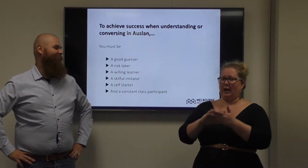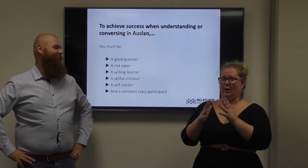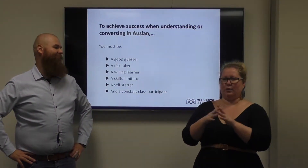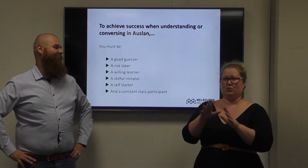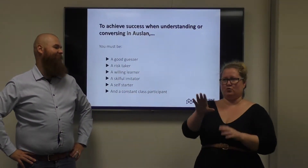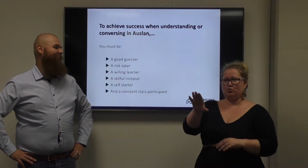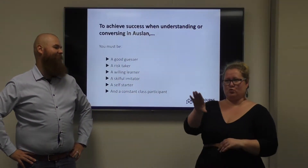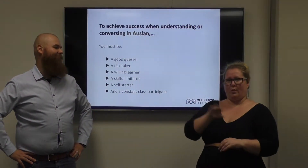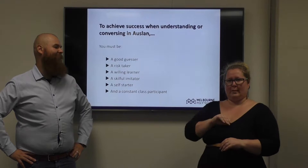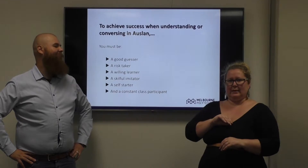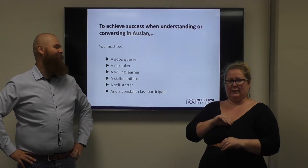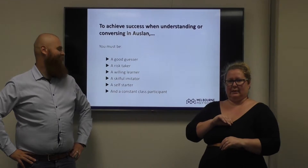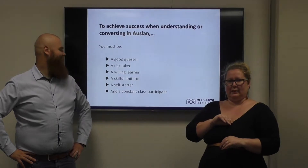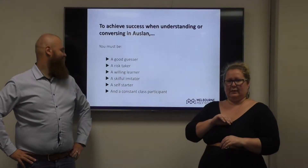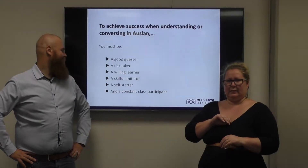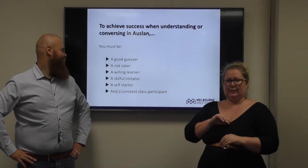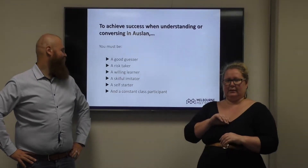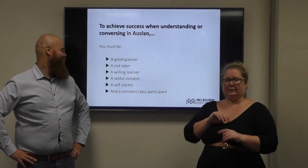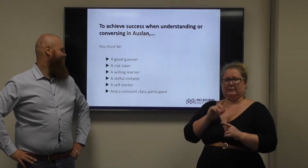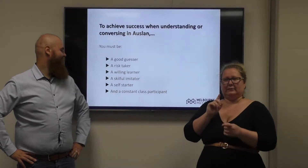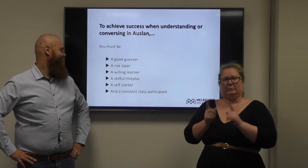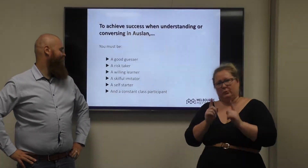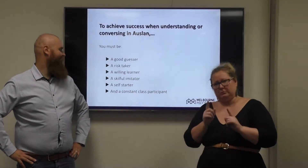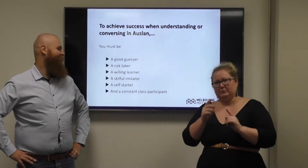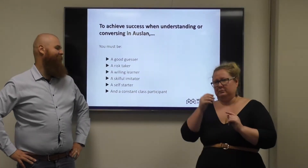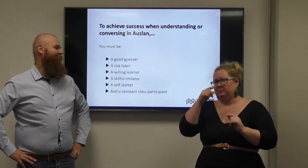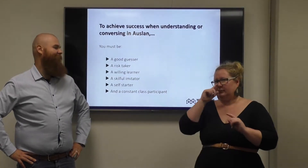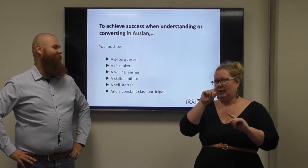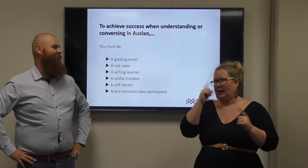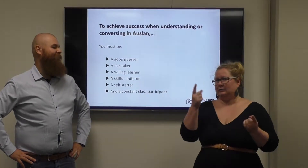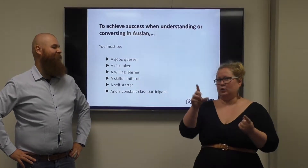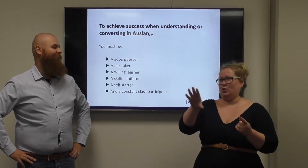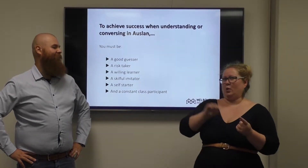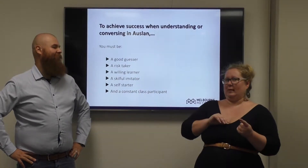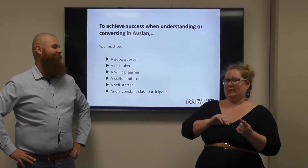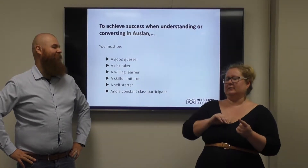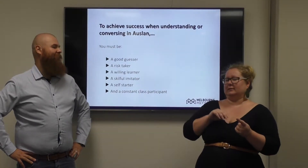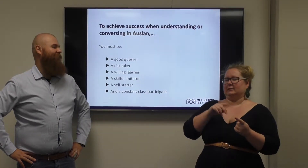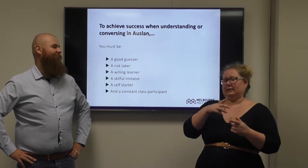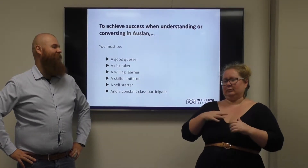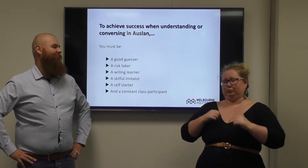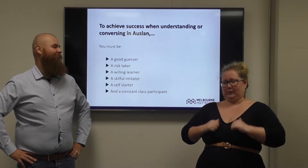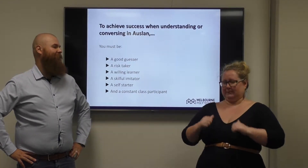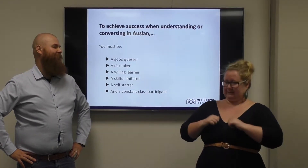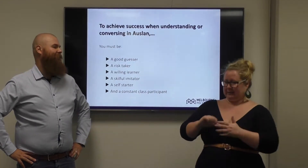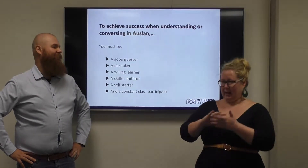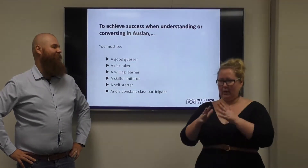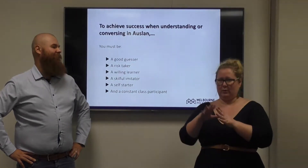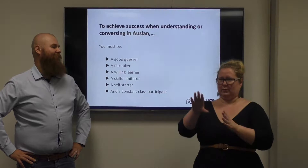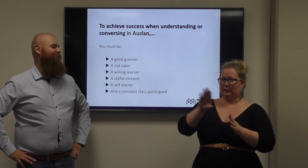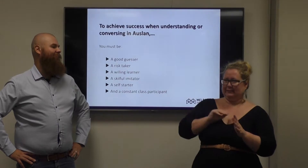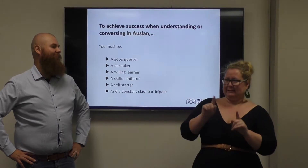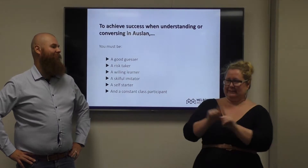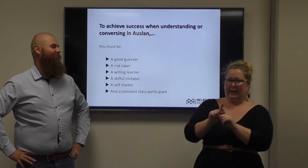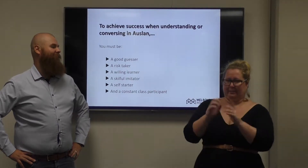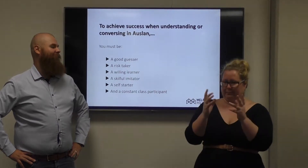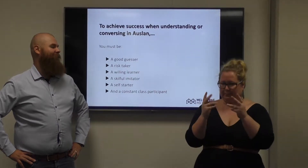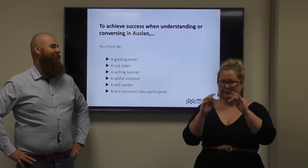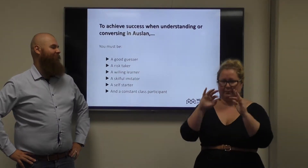You need to practice how to copy or imitate. Sometimes people can't do that very well. It's not a natural